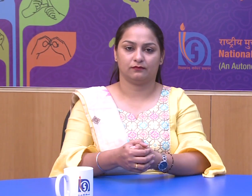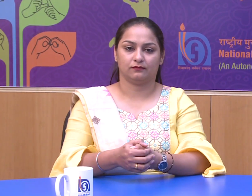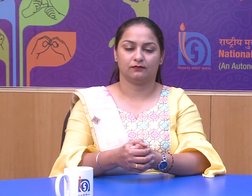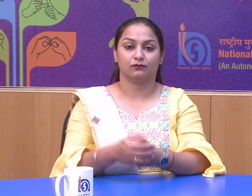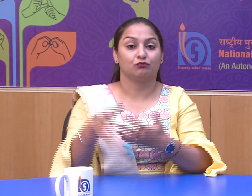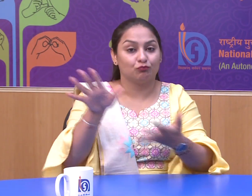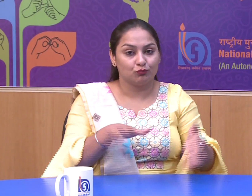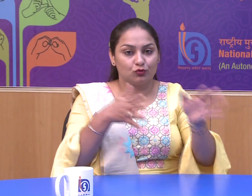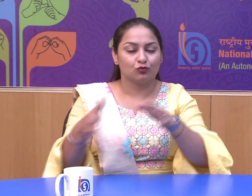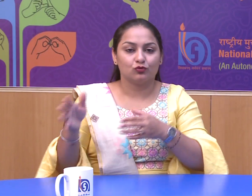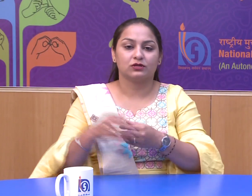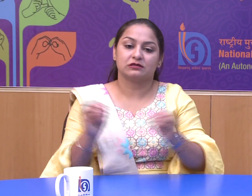music had started.